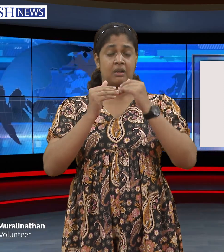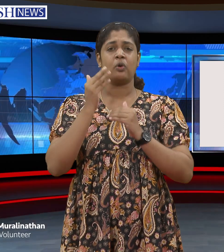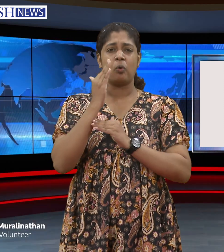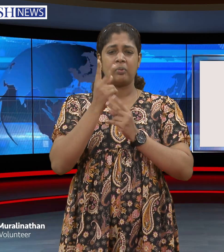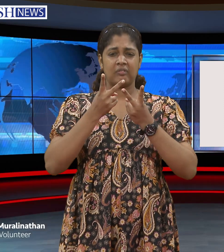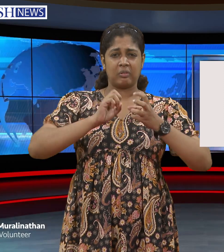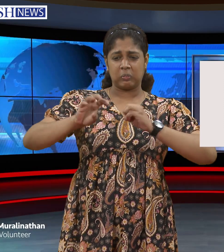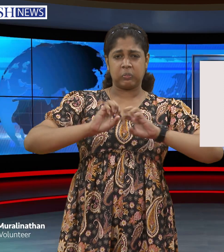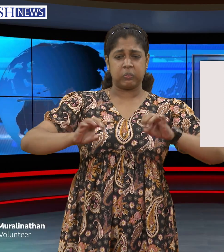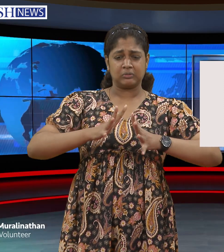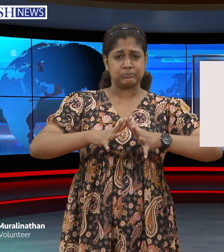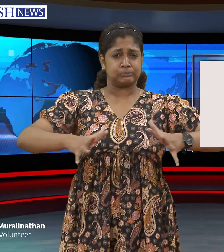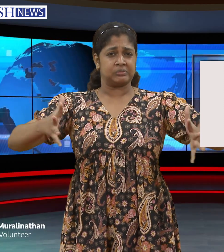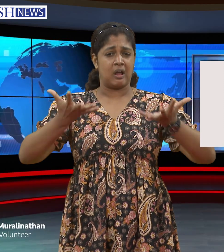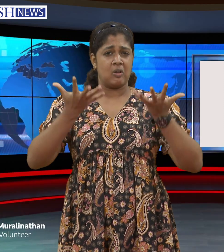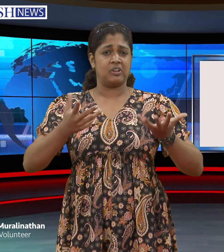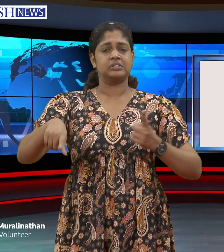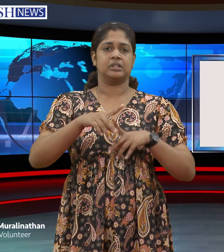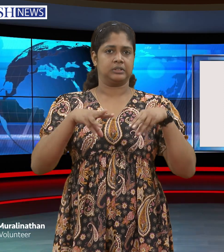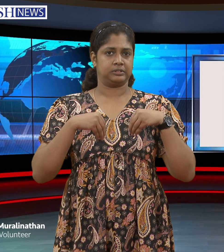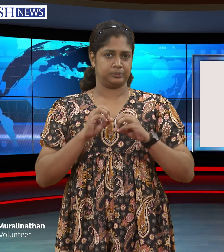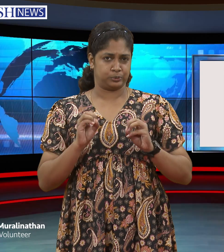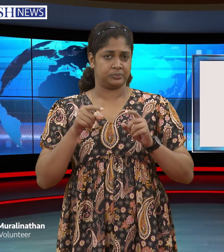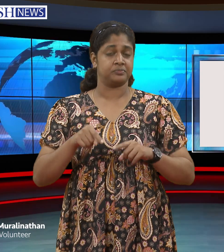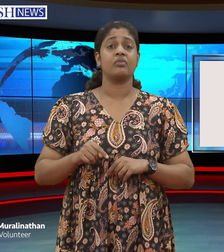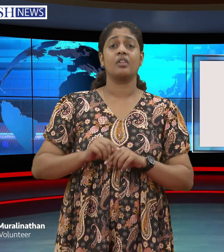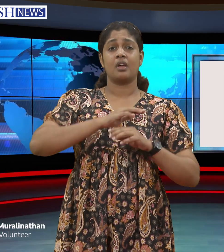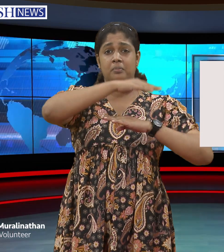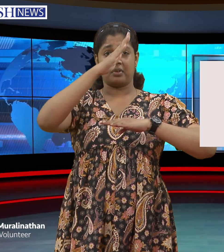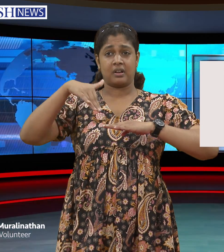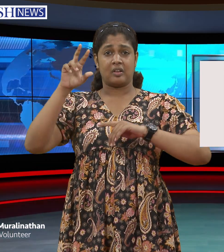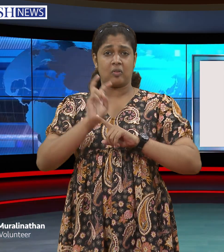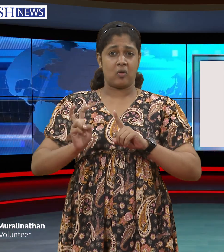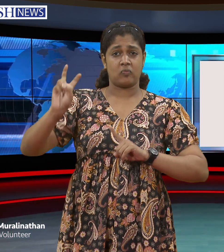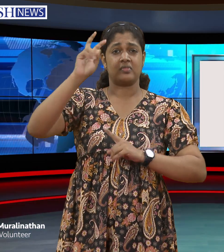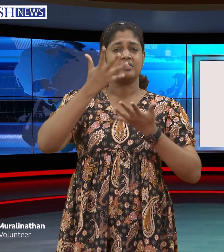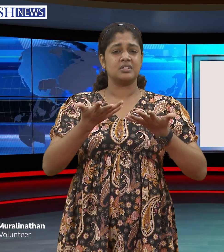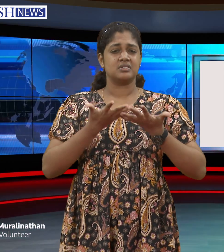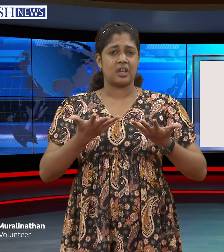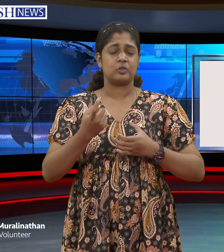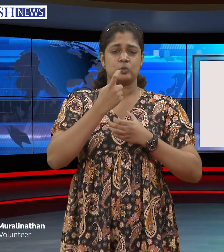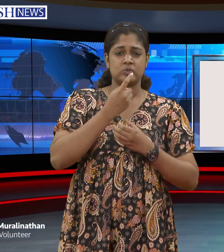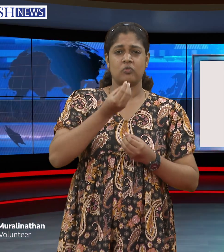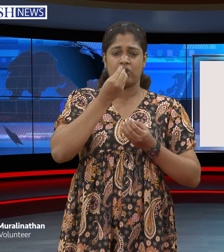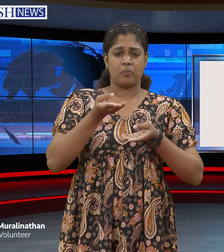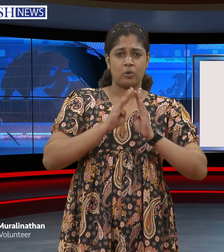where visitors are in large numbers at functions like weddings and also in eateries from October 2nd, Gandhi